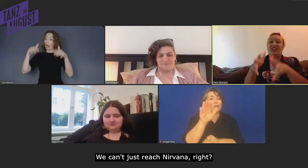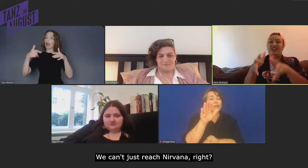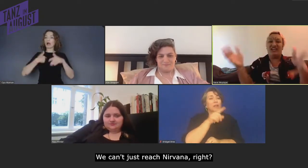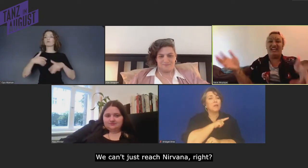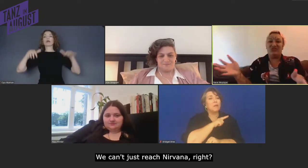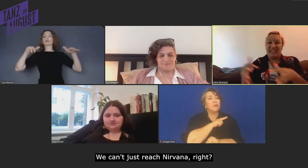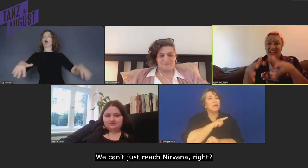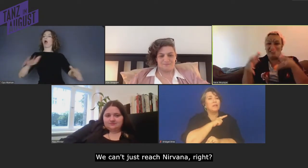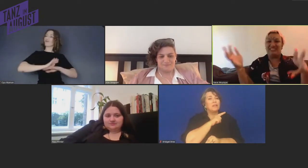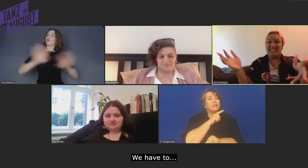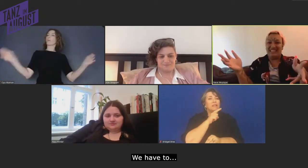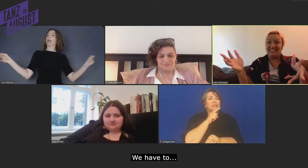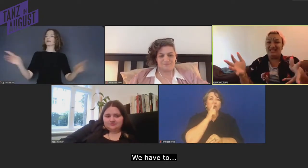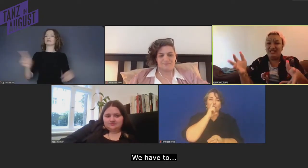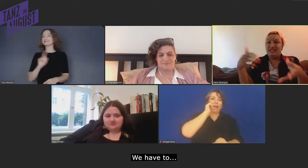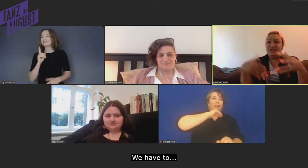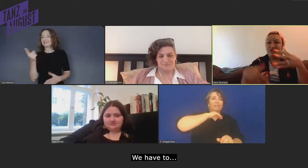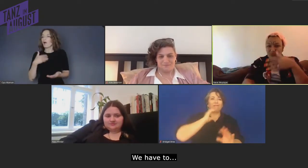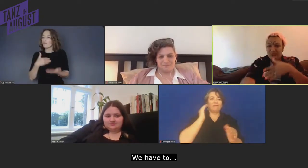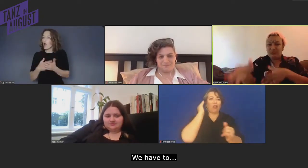nirvana, right? We have to like